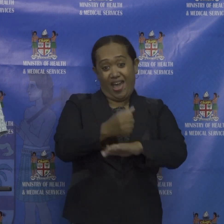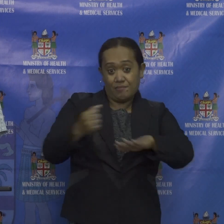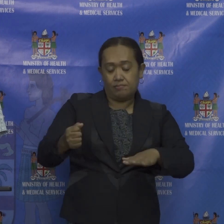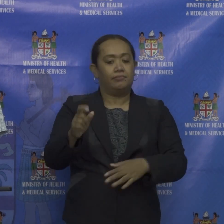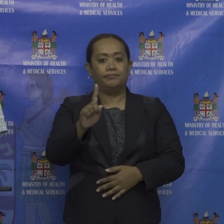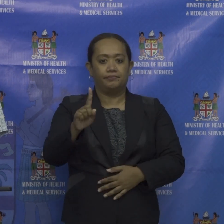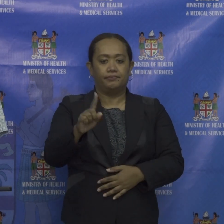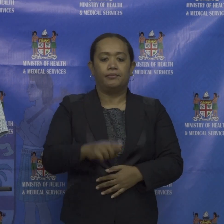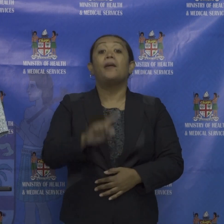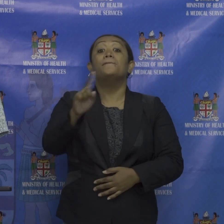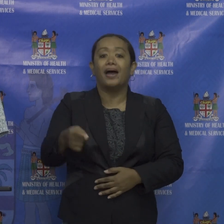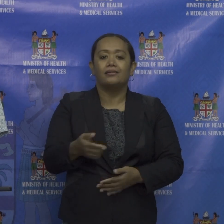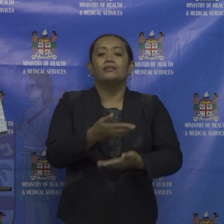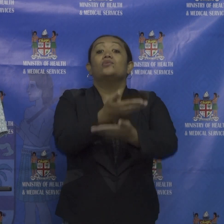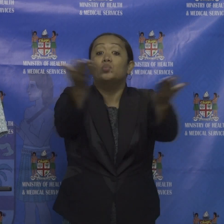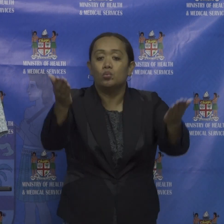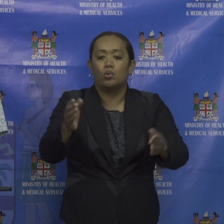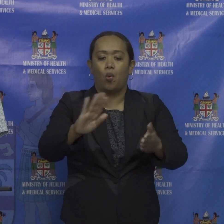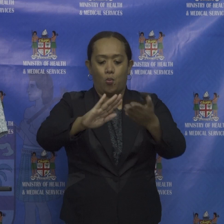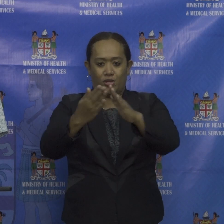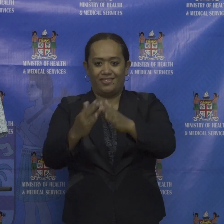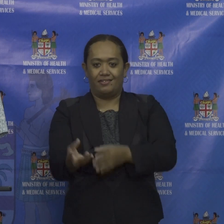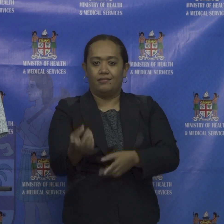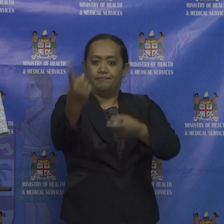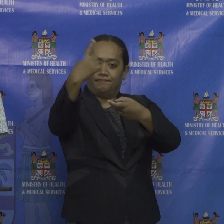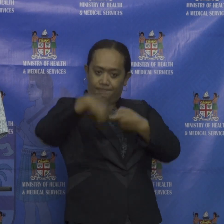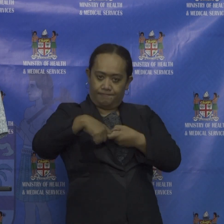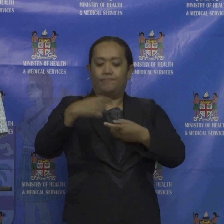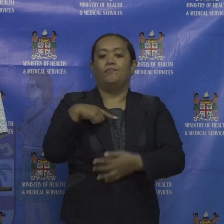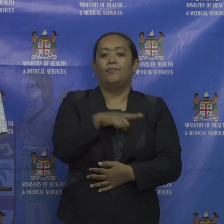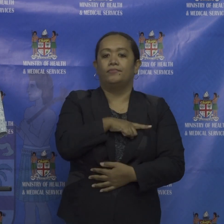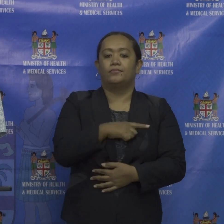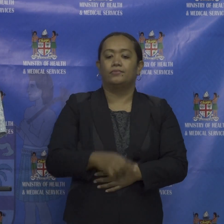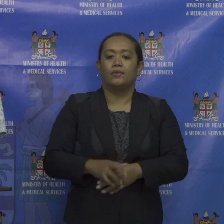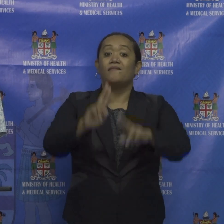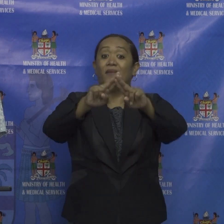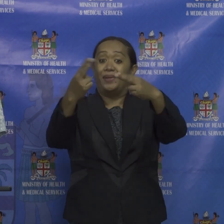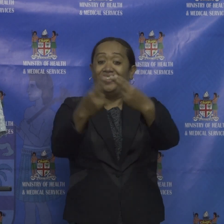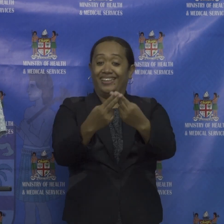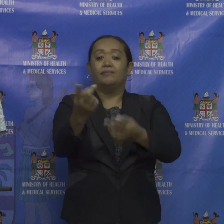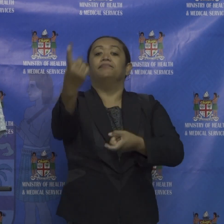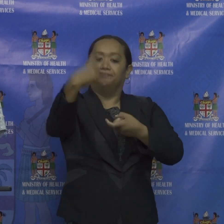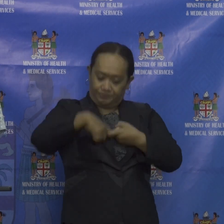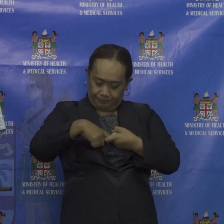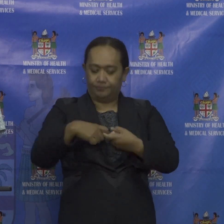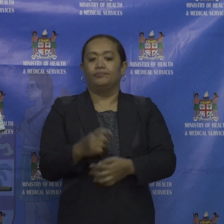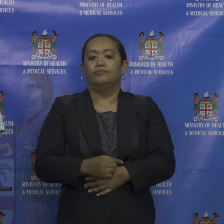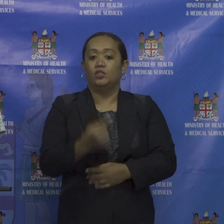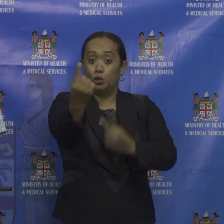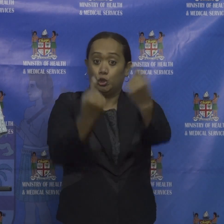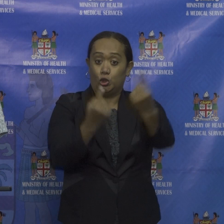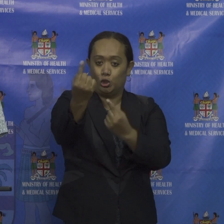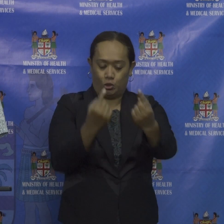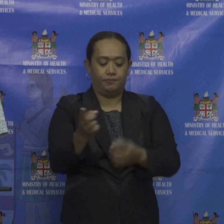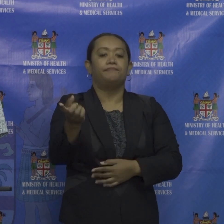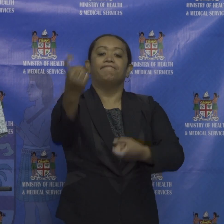it is also what we do as a community, as individuals, as families. We all need to play